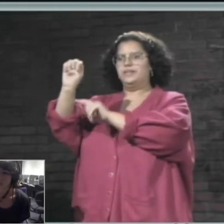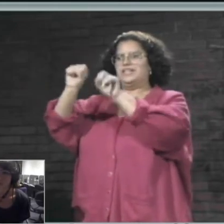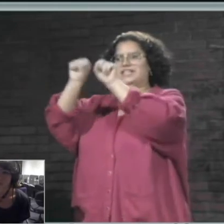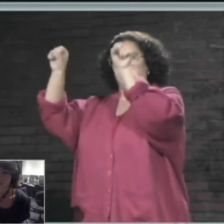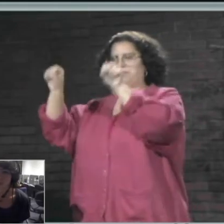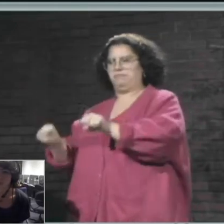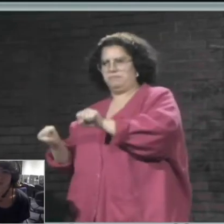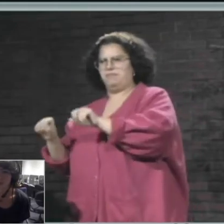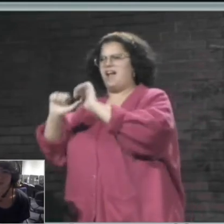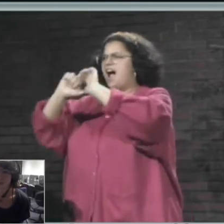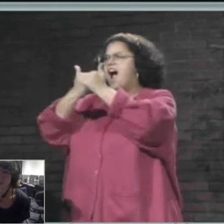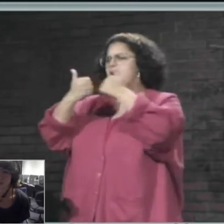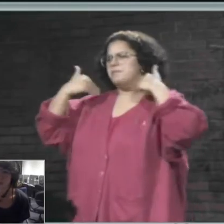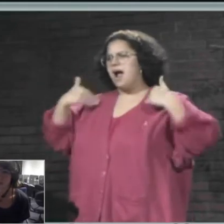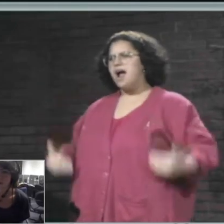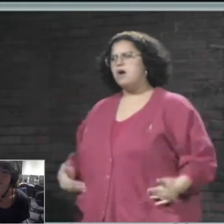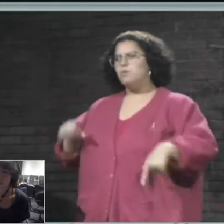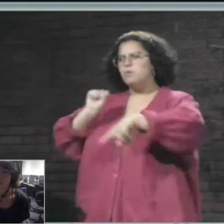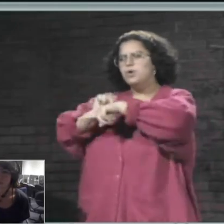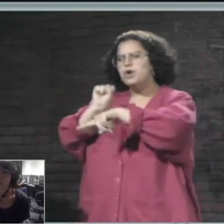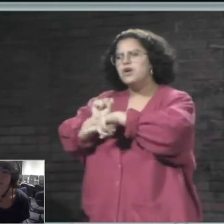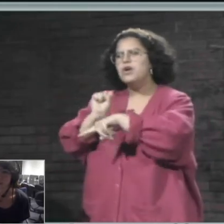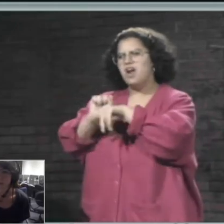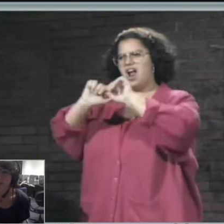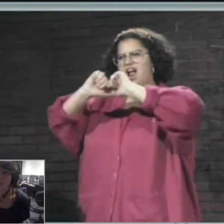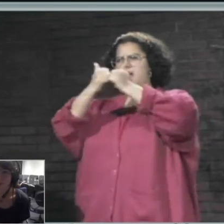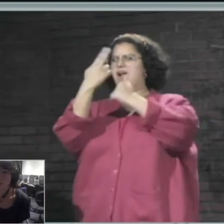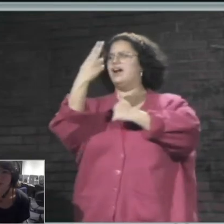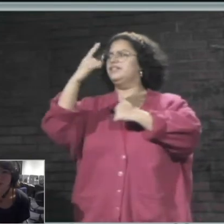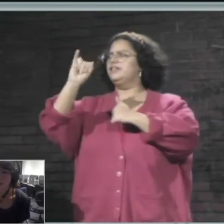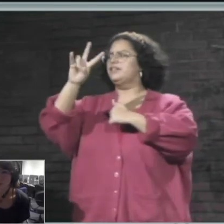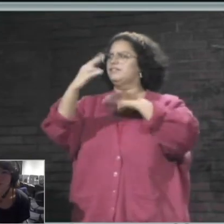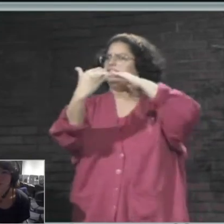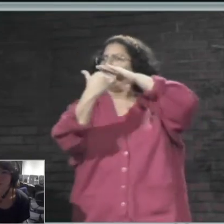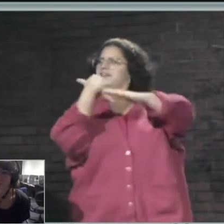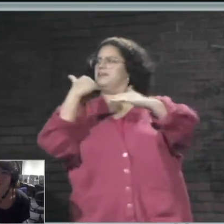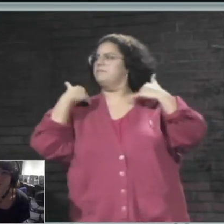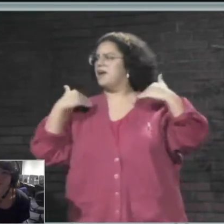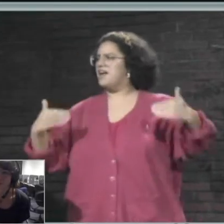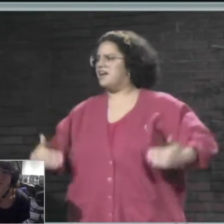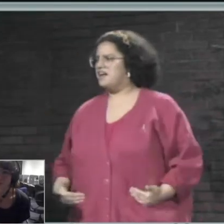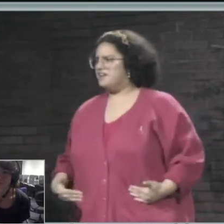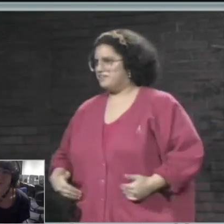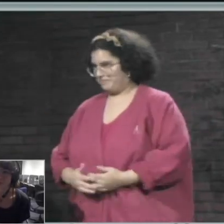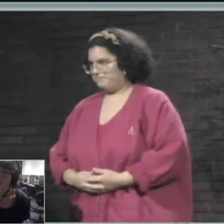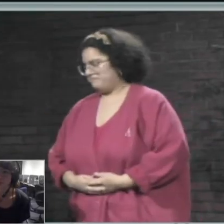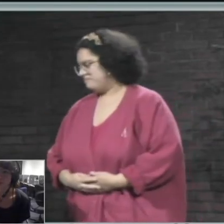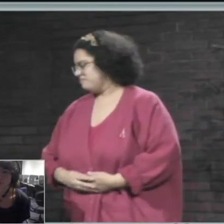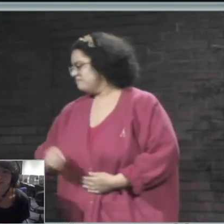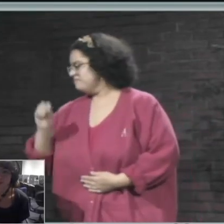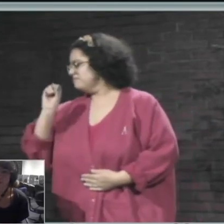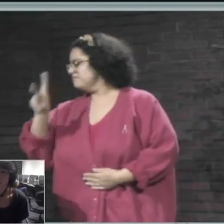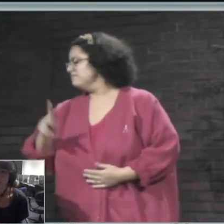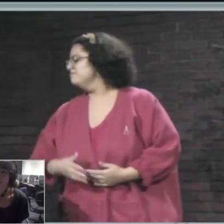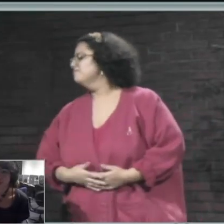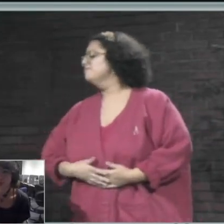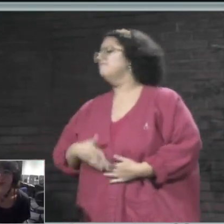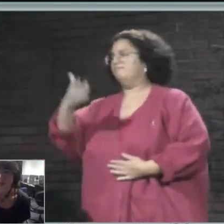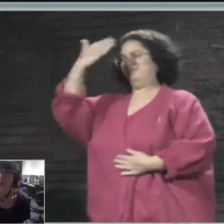Now, what this is something that affects our immune system. If HIV enters your body, you will